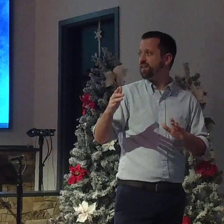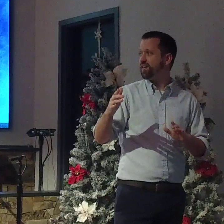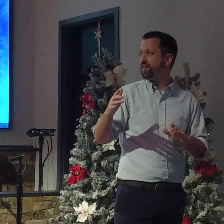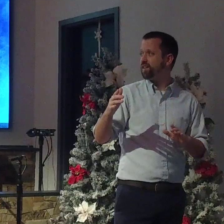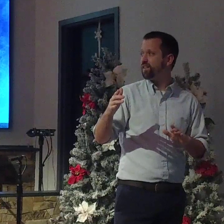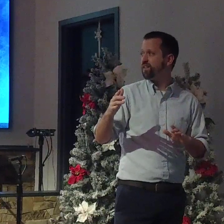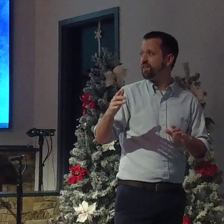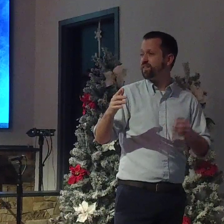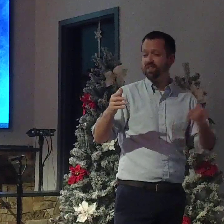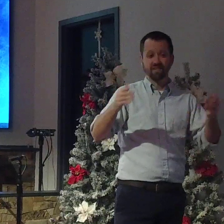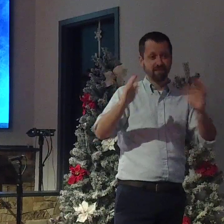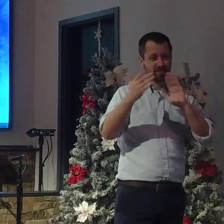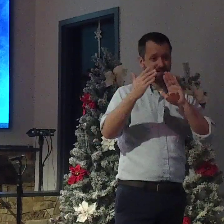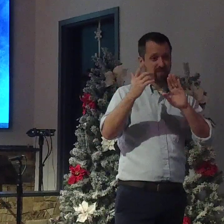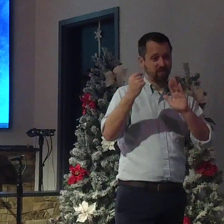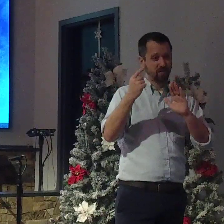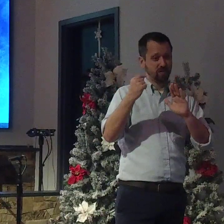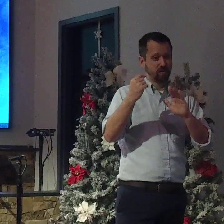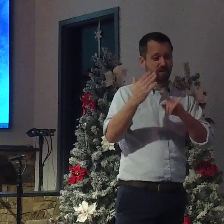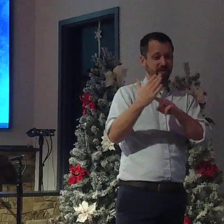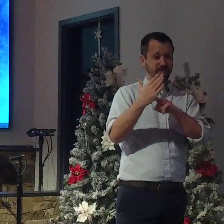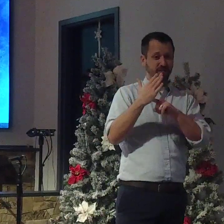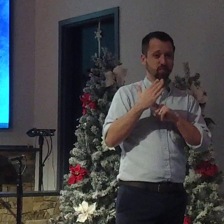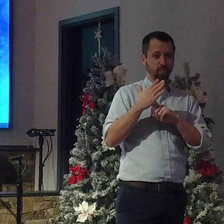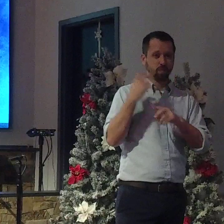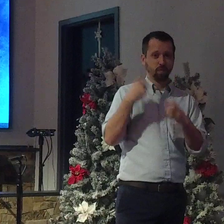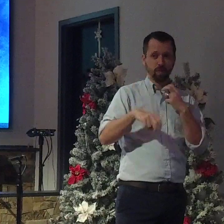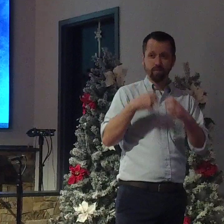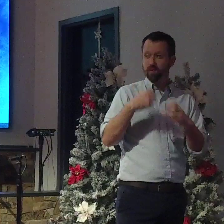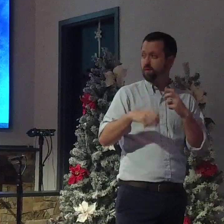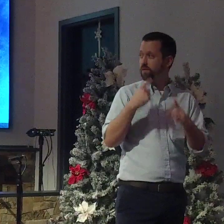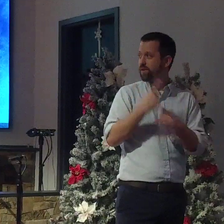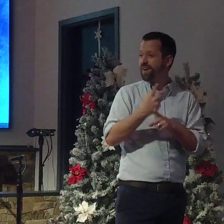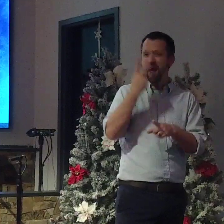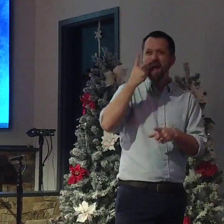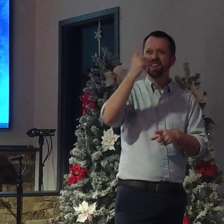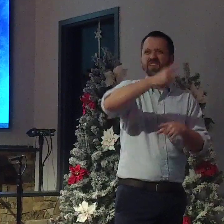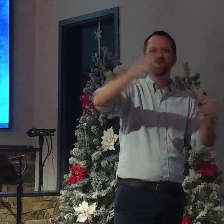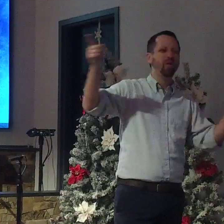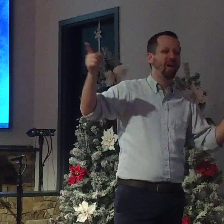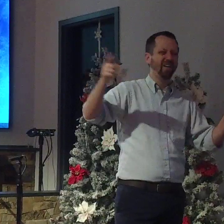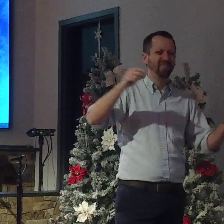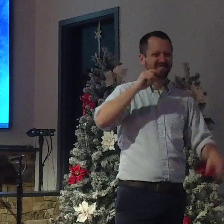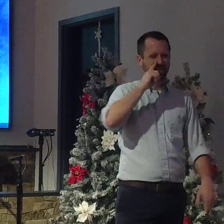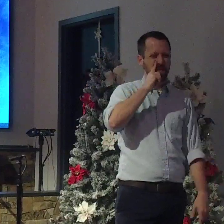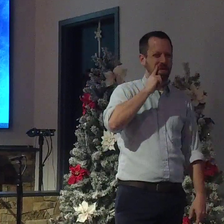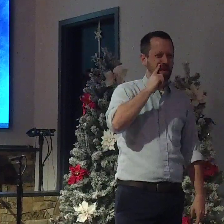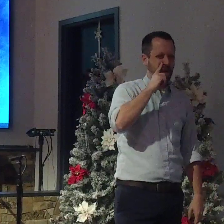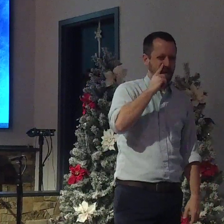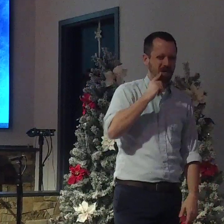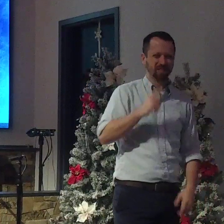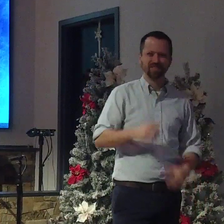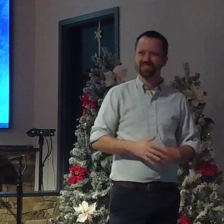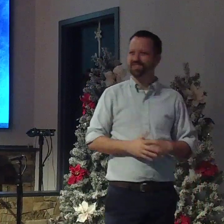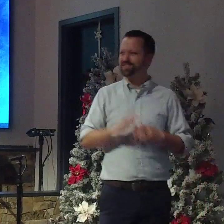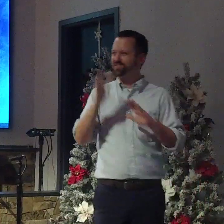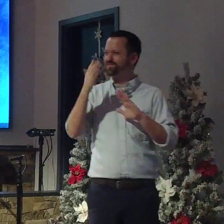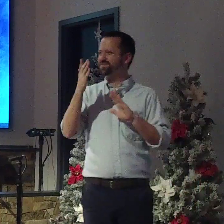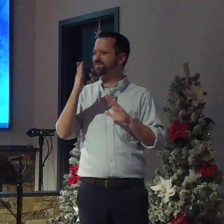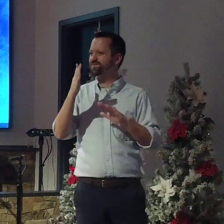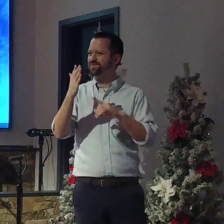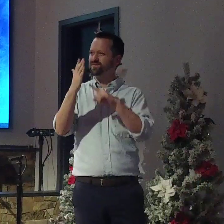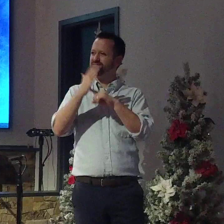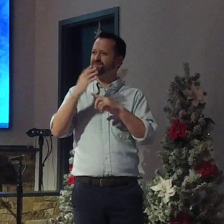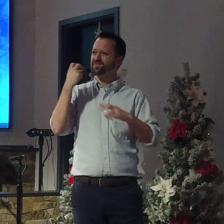You know, not the eye you're thinking about. She gives me the look and I'm like, what's up? And she goes, have you looked